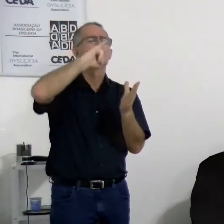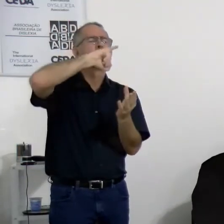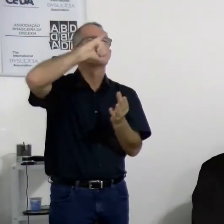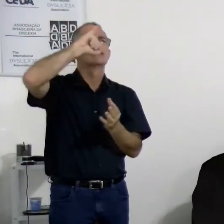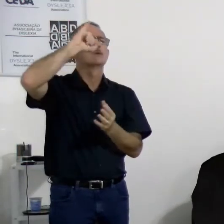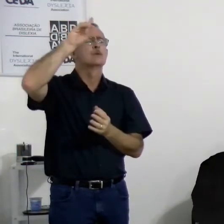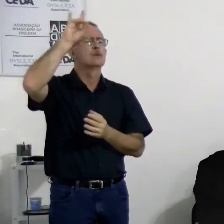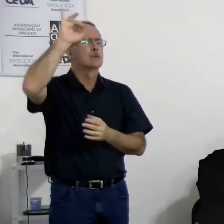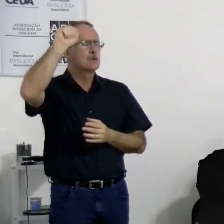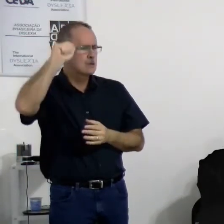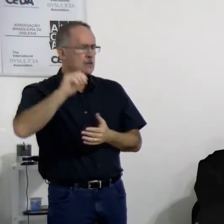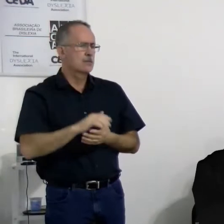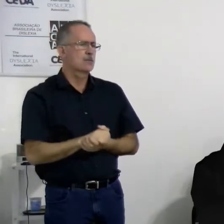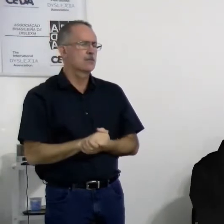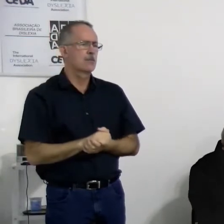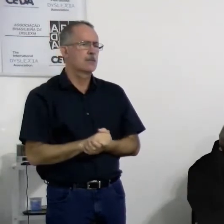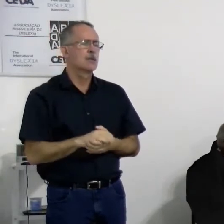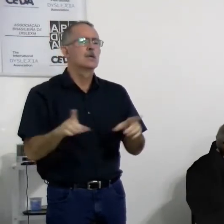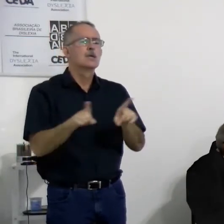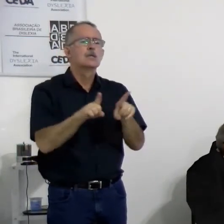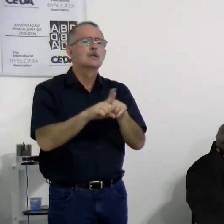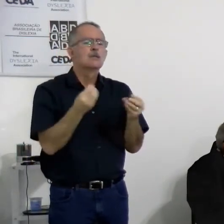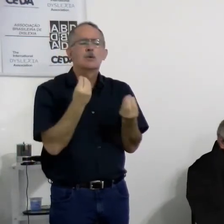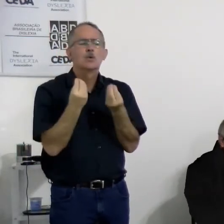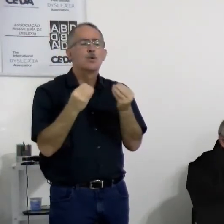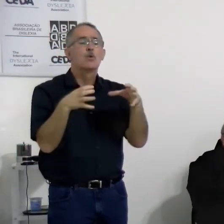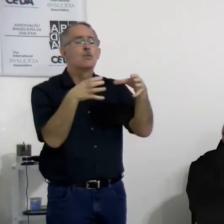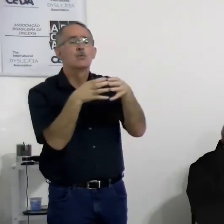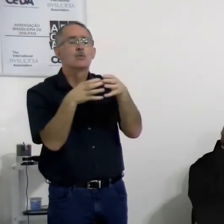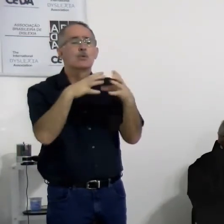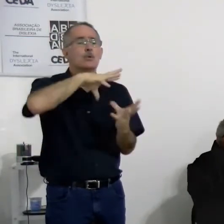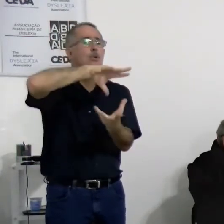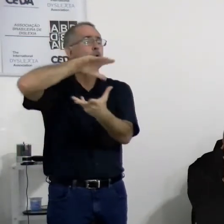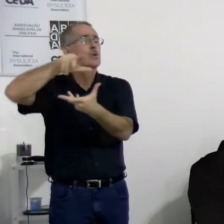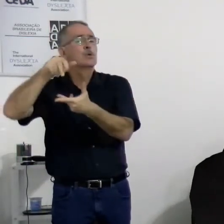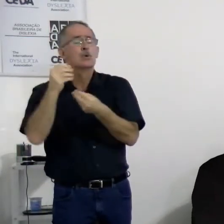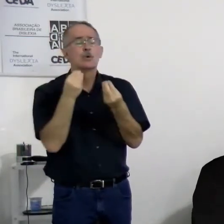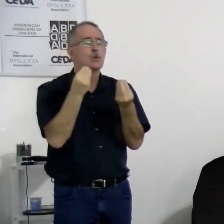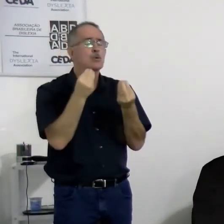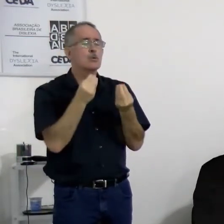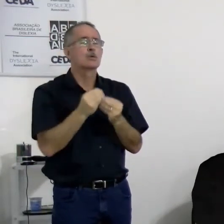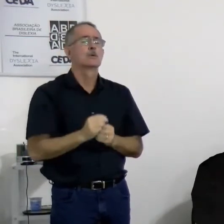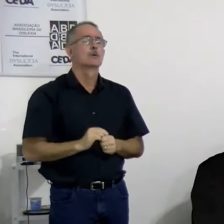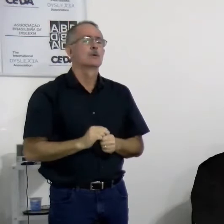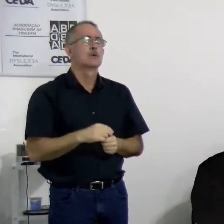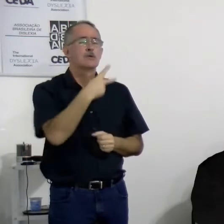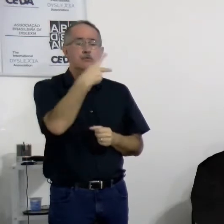I've sort of addressed the mission. And also about the Global Partners. Yep. Just remembering that there are 22 of them.